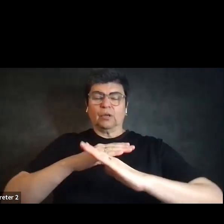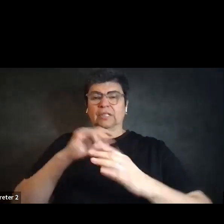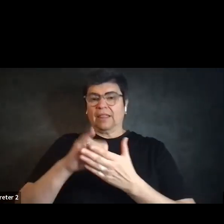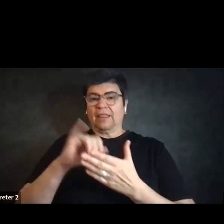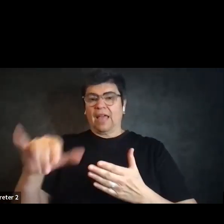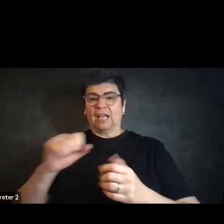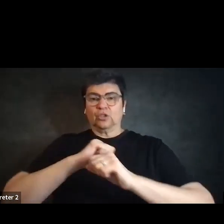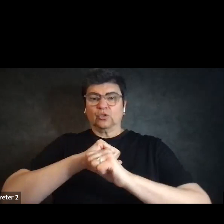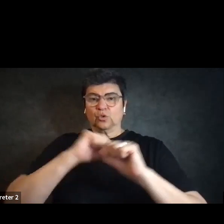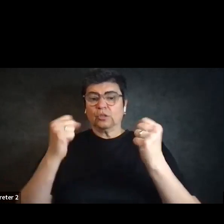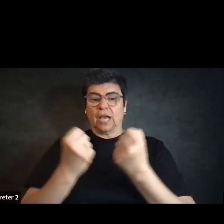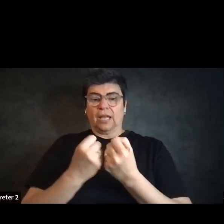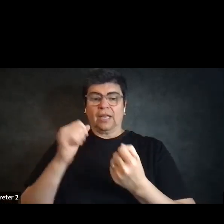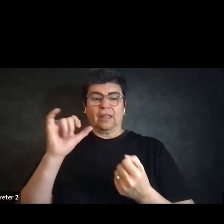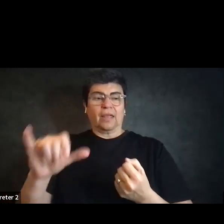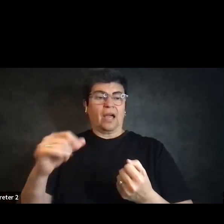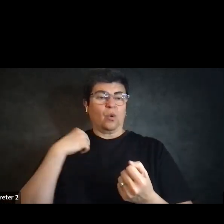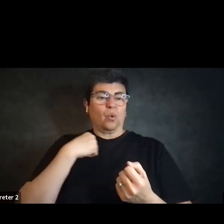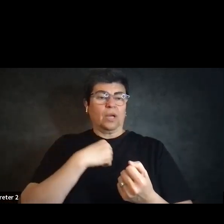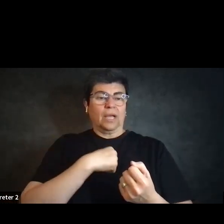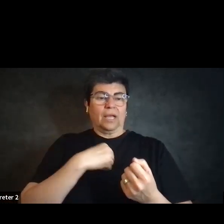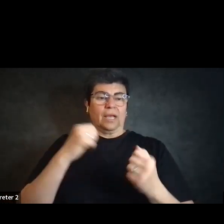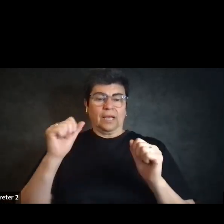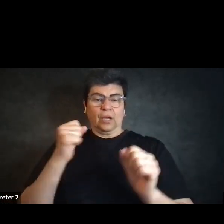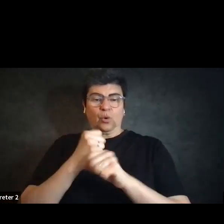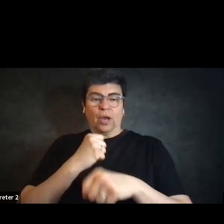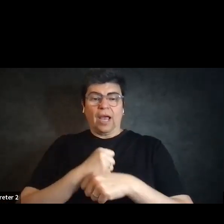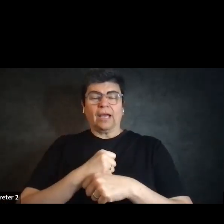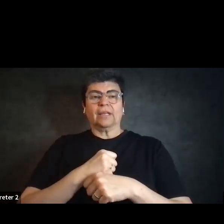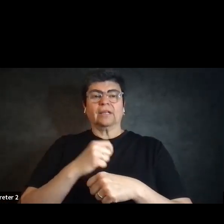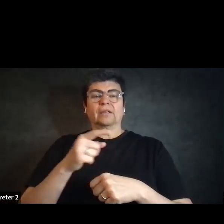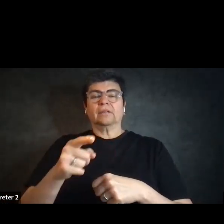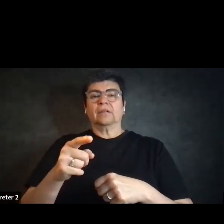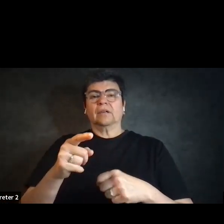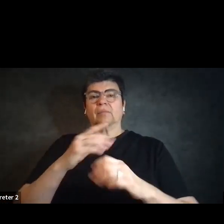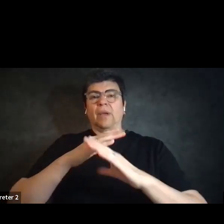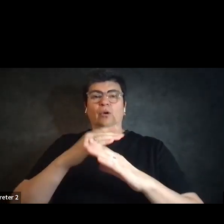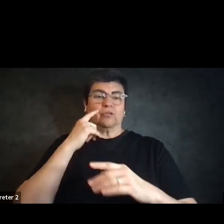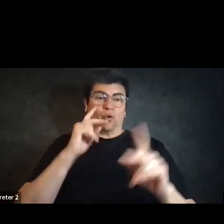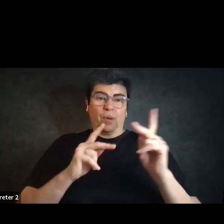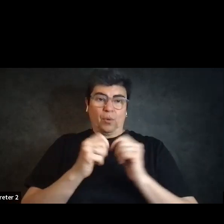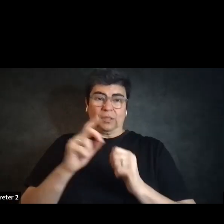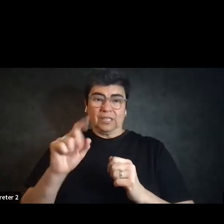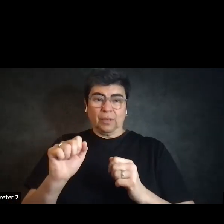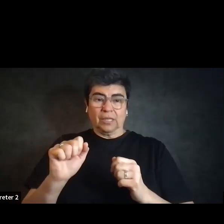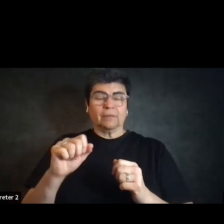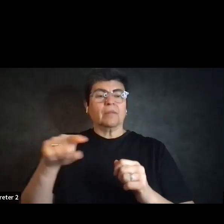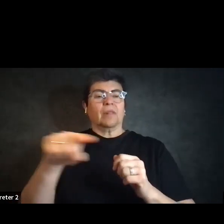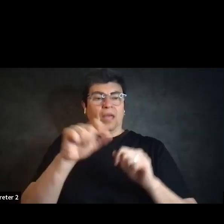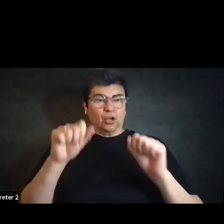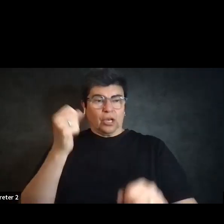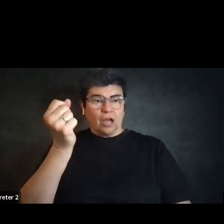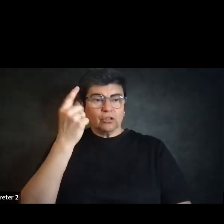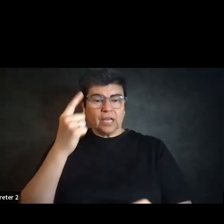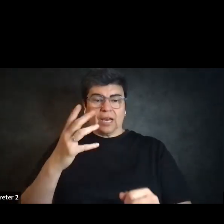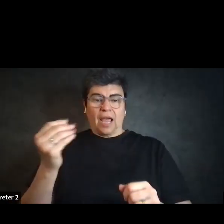society and which were creating barriers for patients with disabilities. They were able to understand the nuances